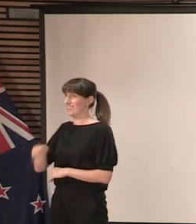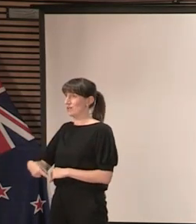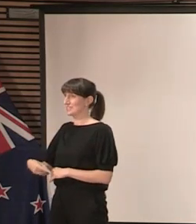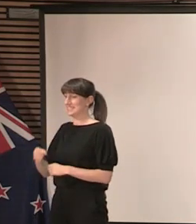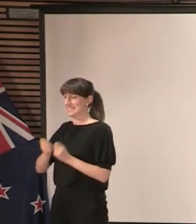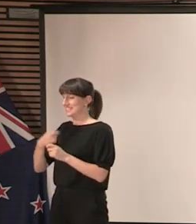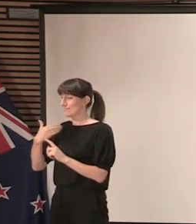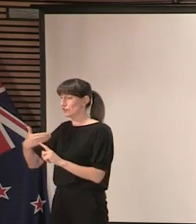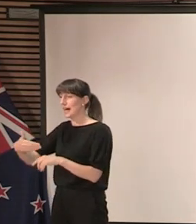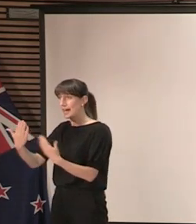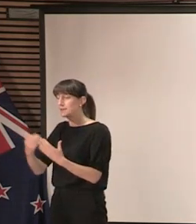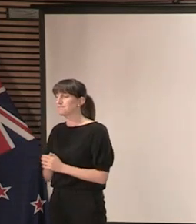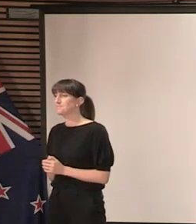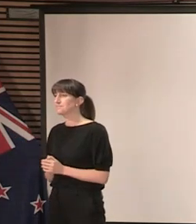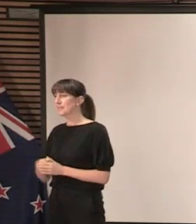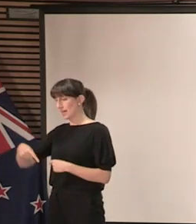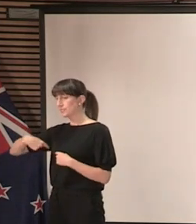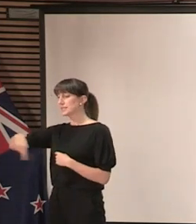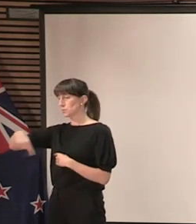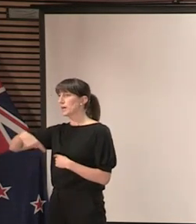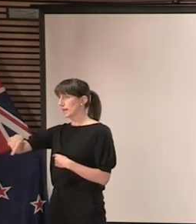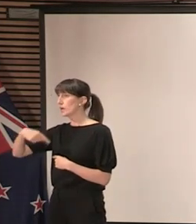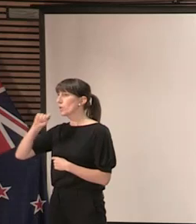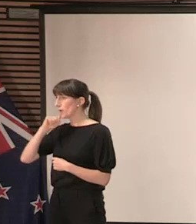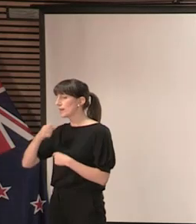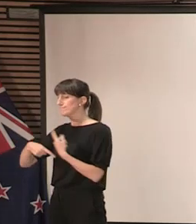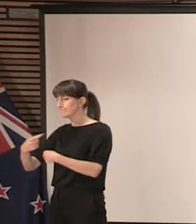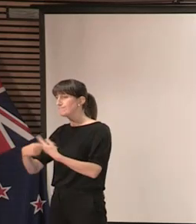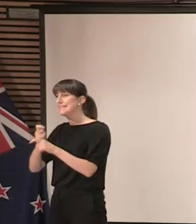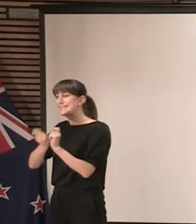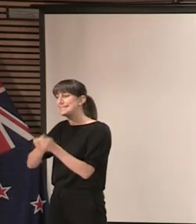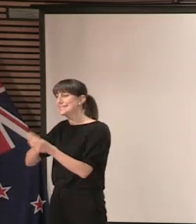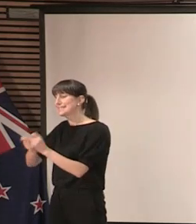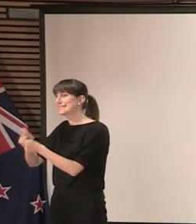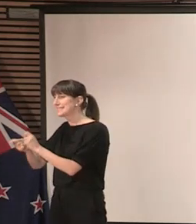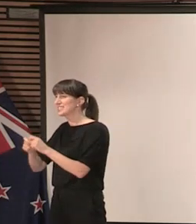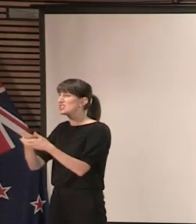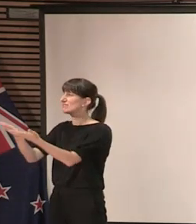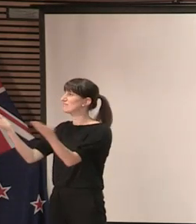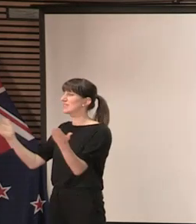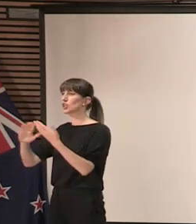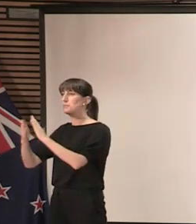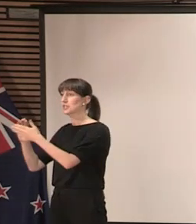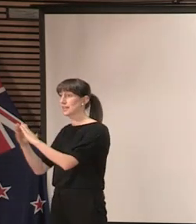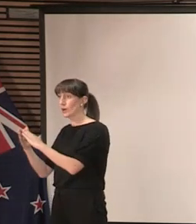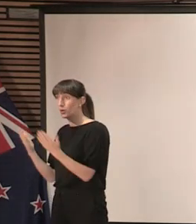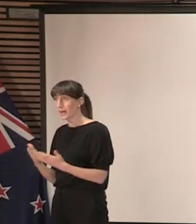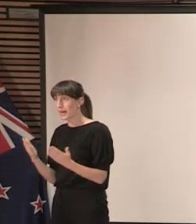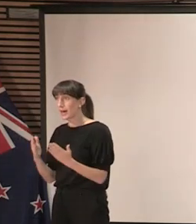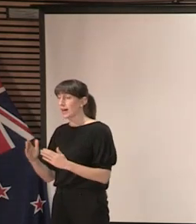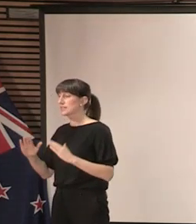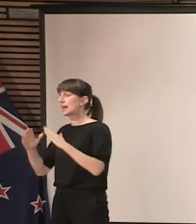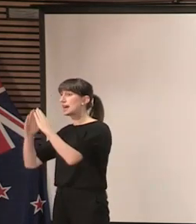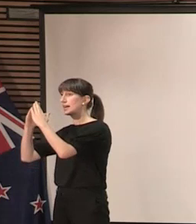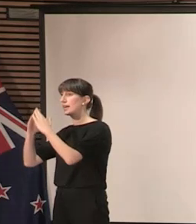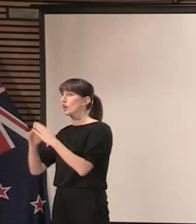continue some community-based testing this week, and in particular that's happening in Tairawhiti, in Taranaki and in Northland.